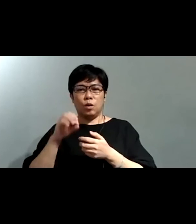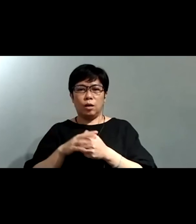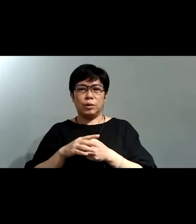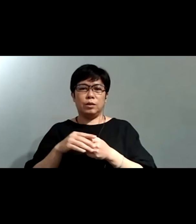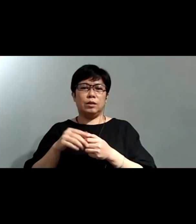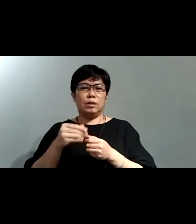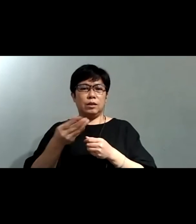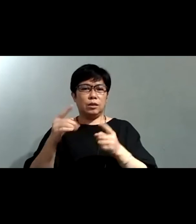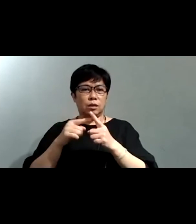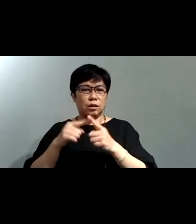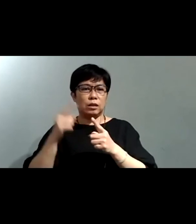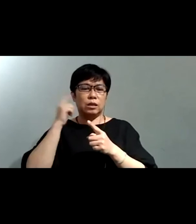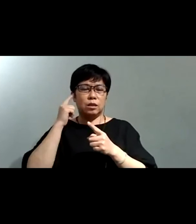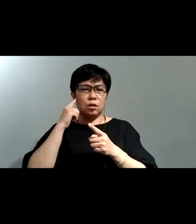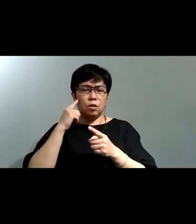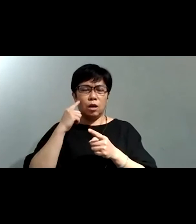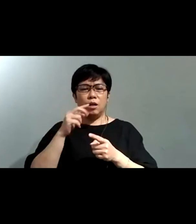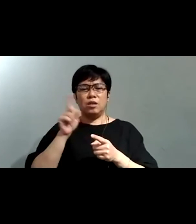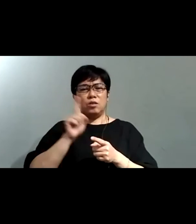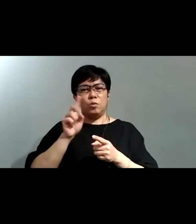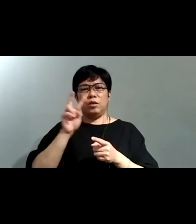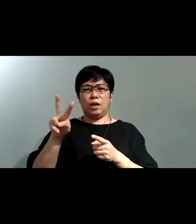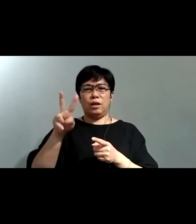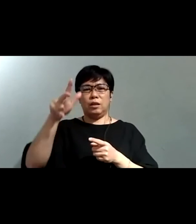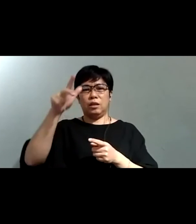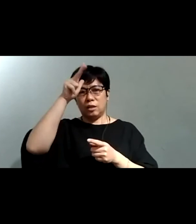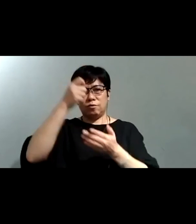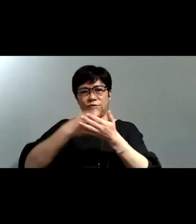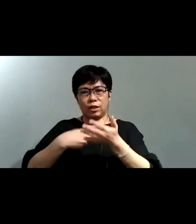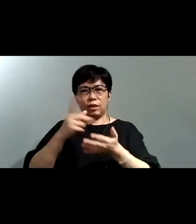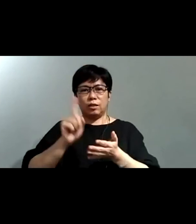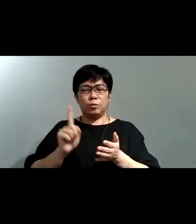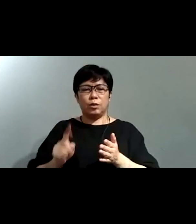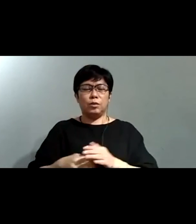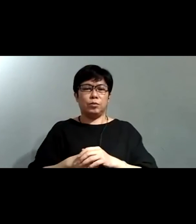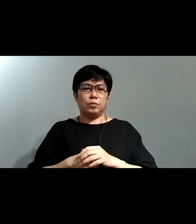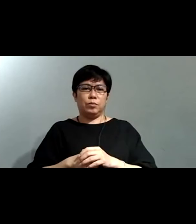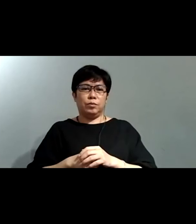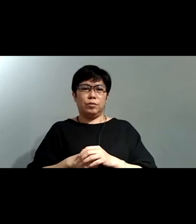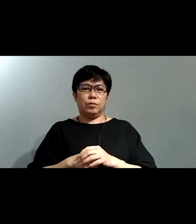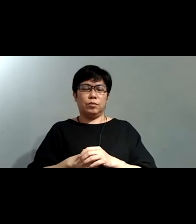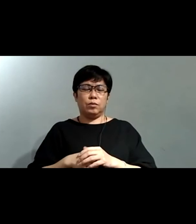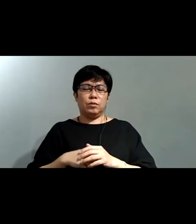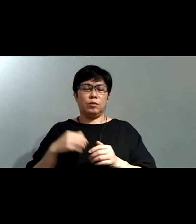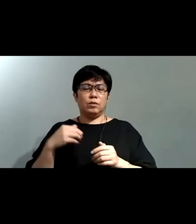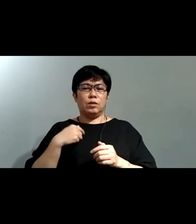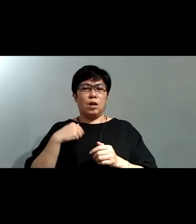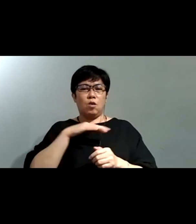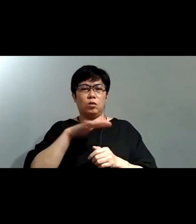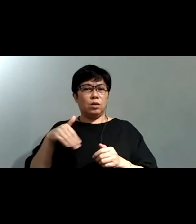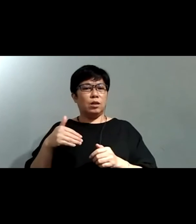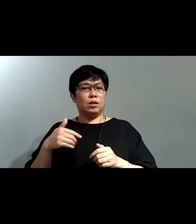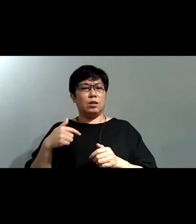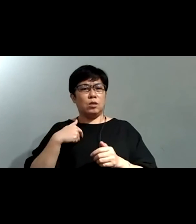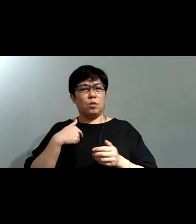and players, when people rate this player, I also find that people are quite happy about